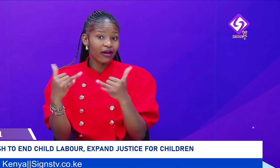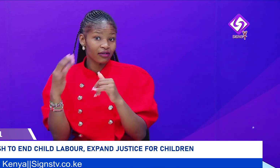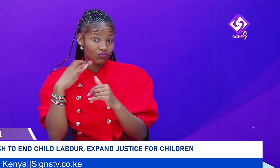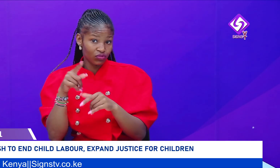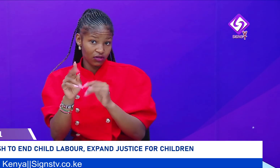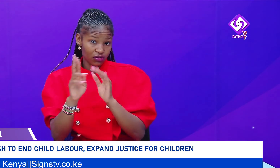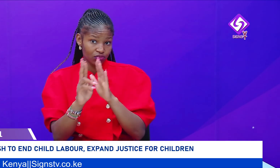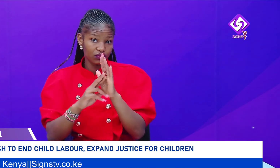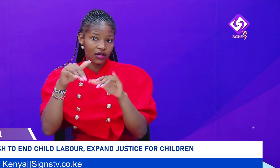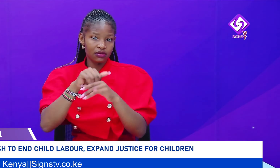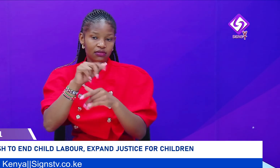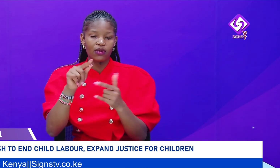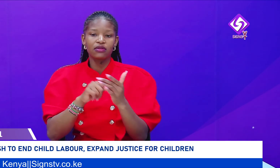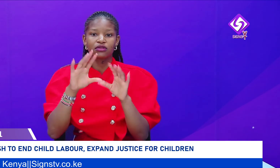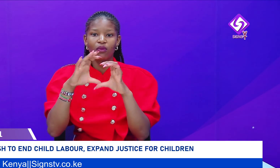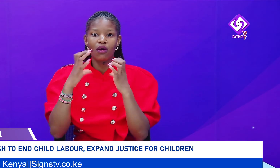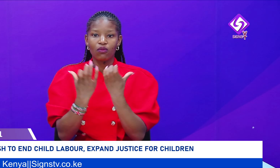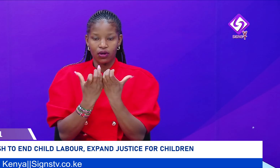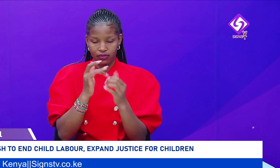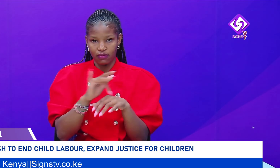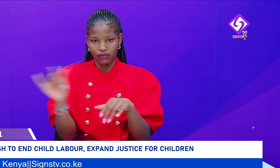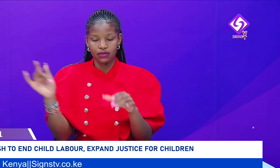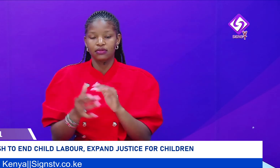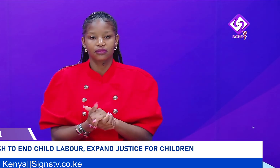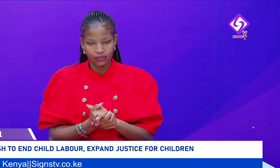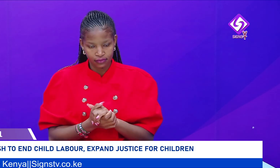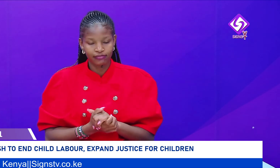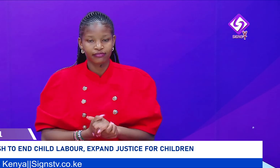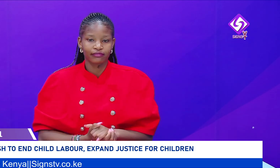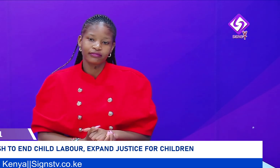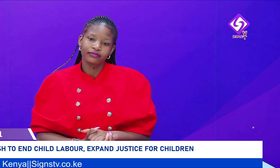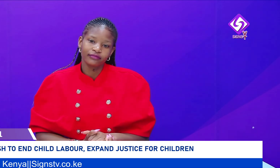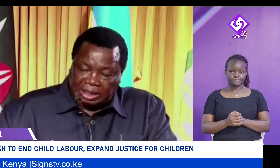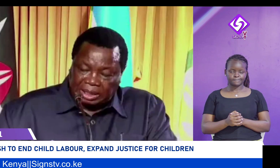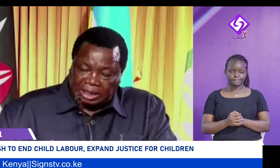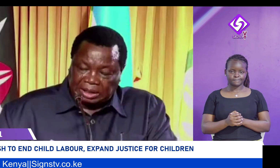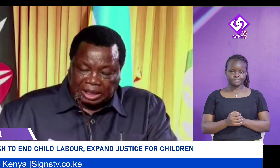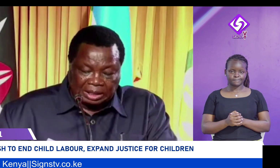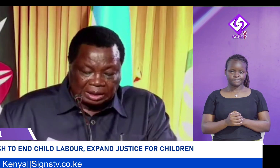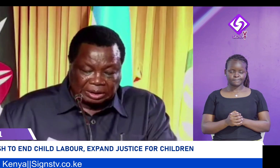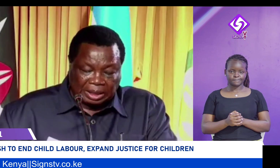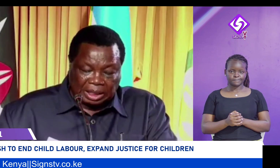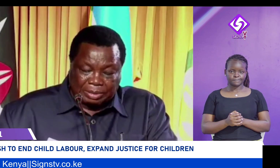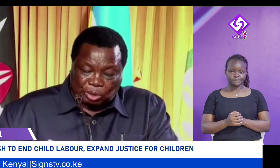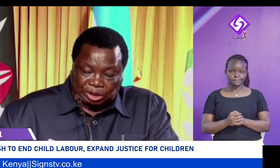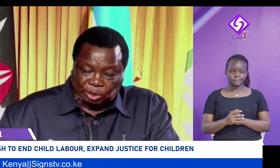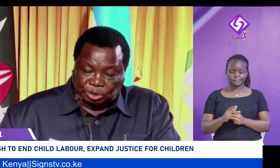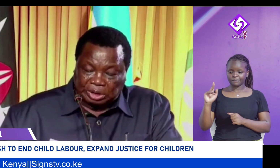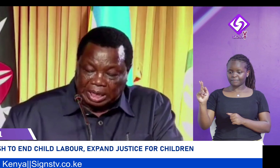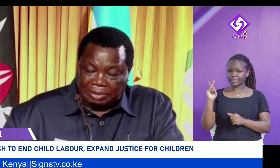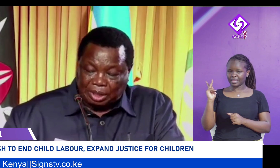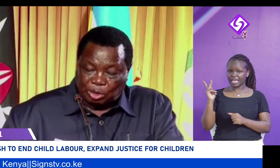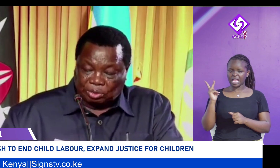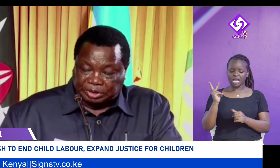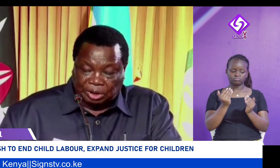are playing a crucial role in the global efforts. In Kenya, child labor continues